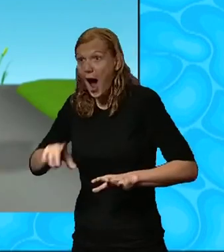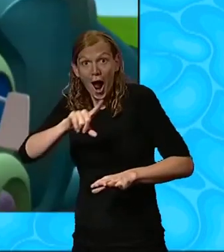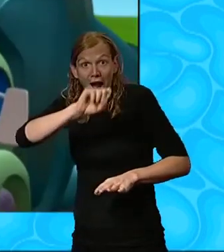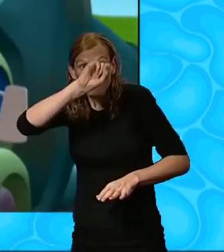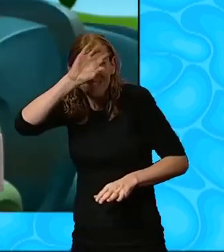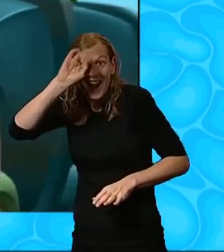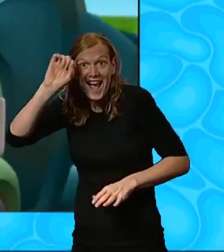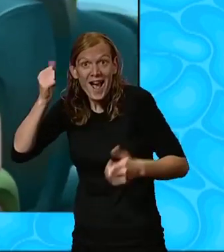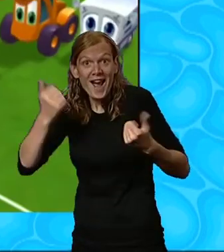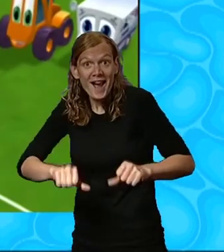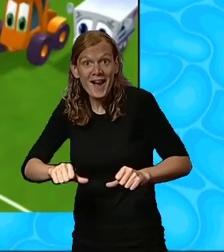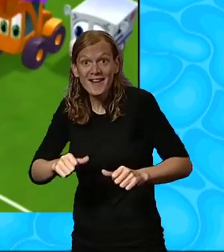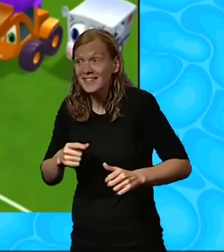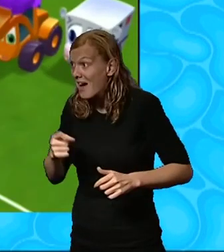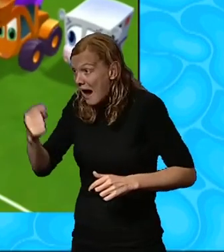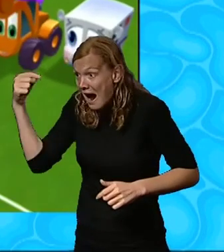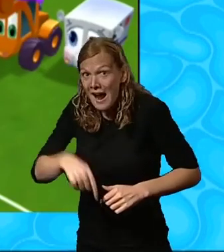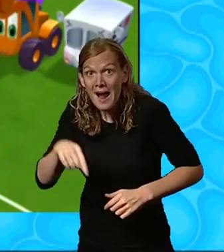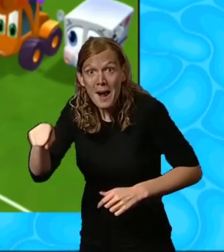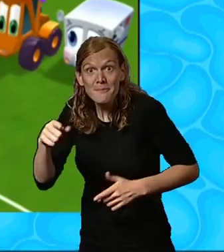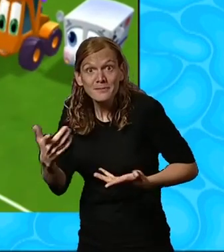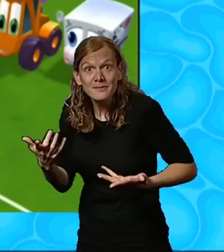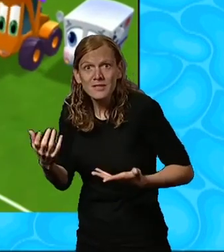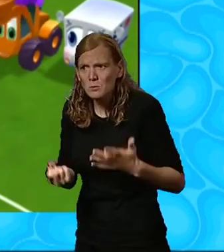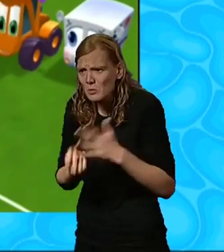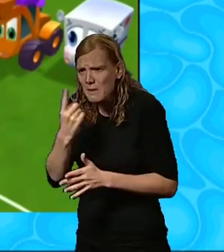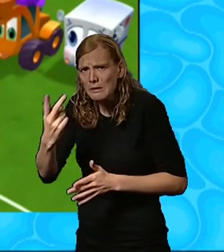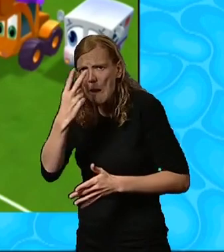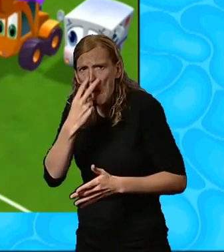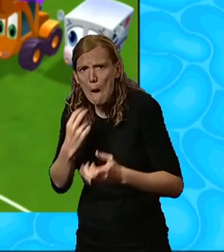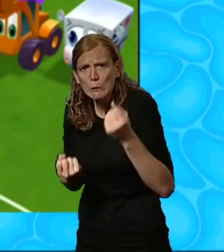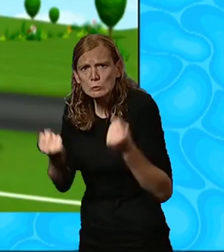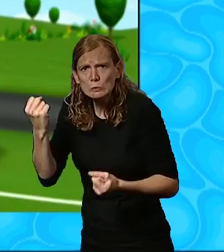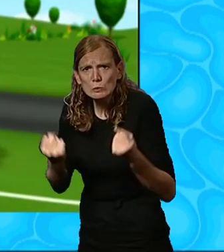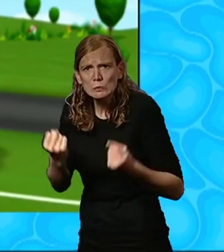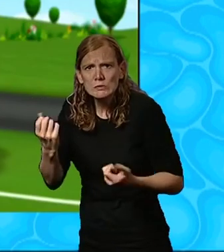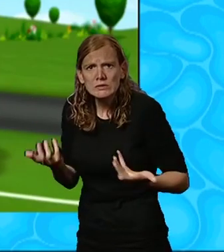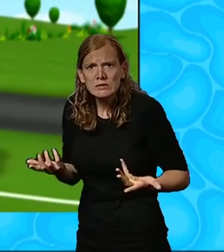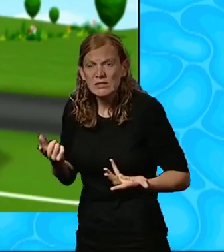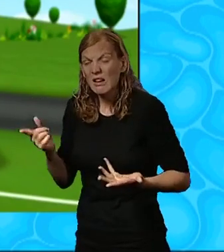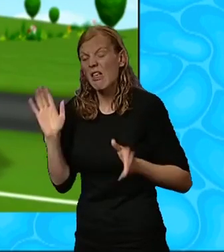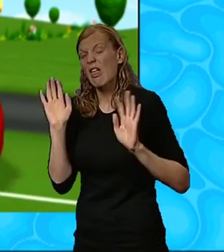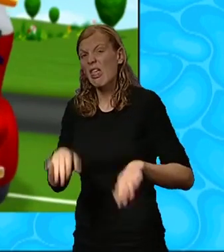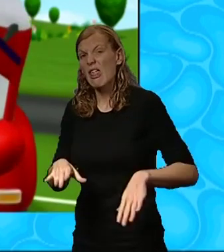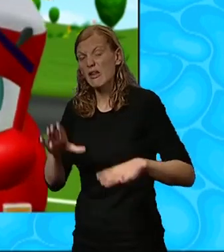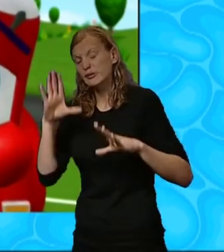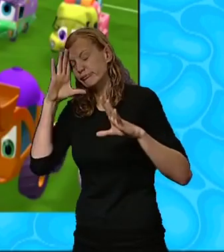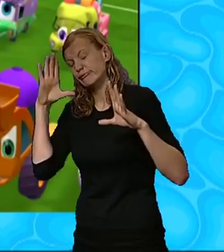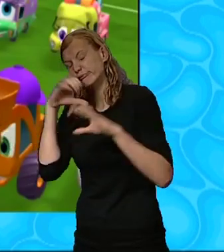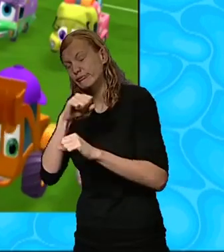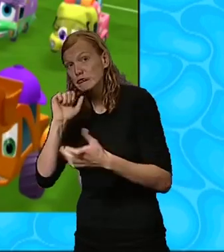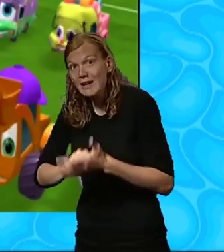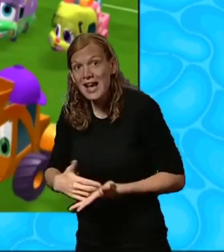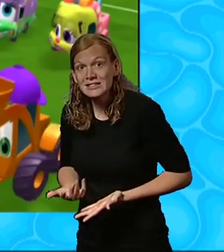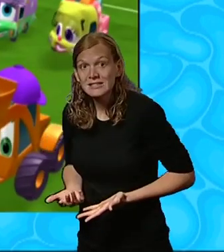Finley. Oh! Oh, you made it! What happened to the old truck? Is he taking a nap? No. He's right behind me.